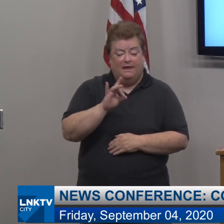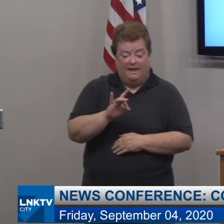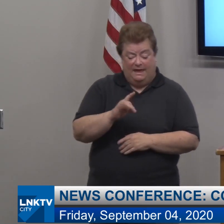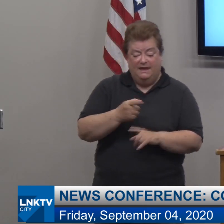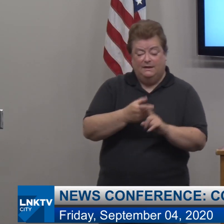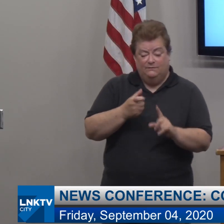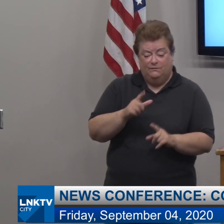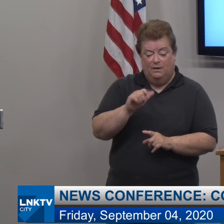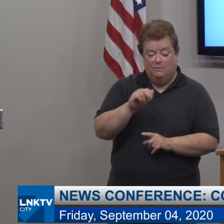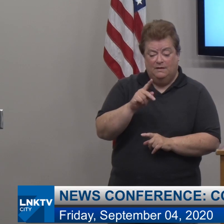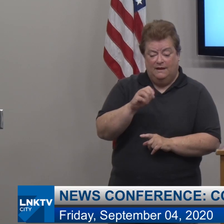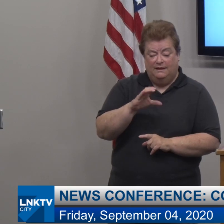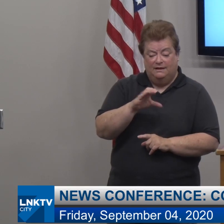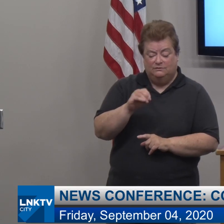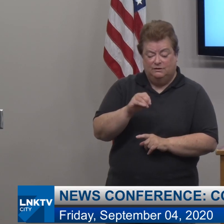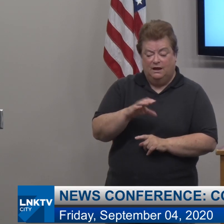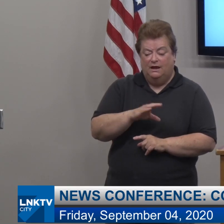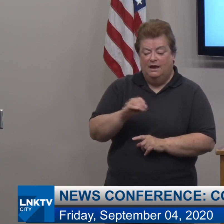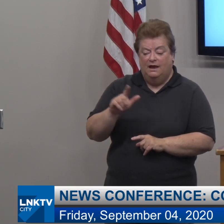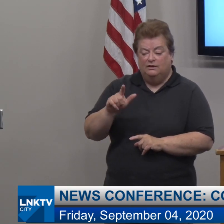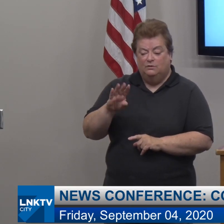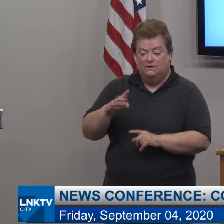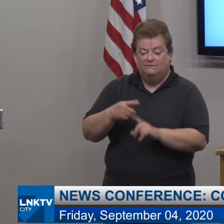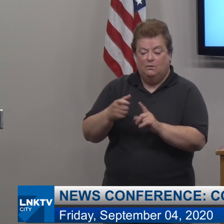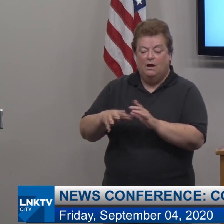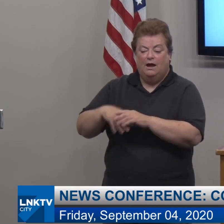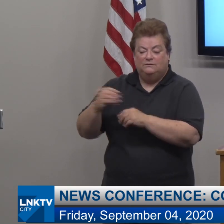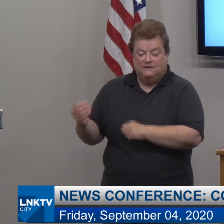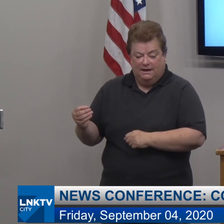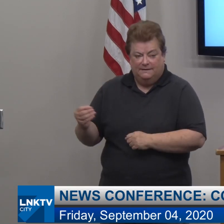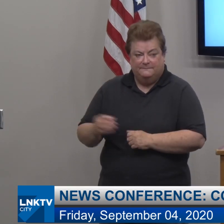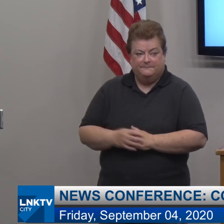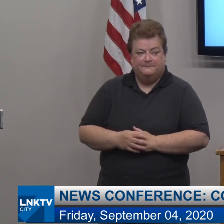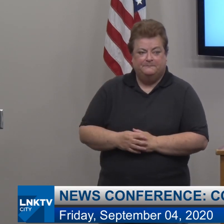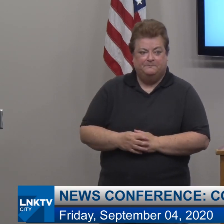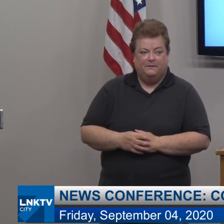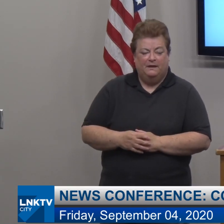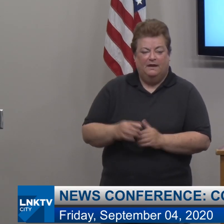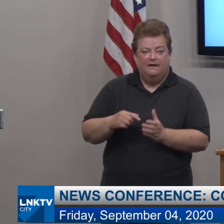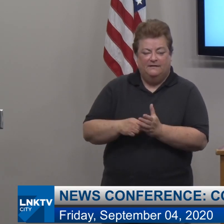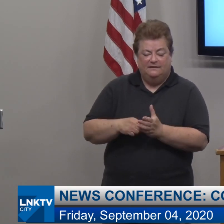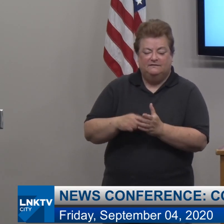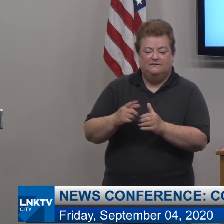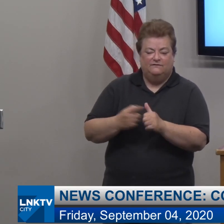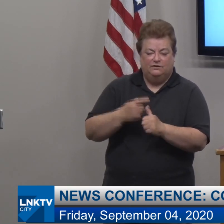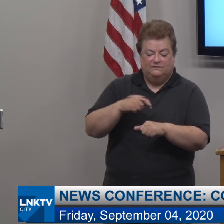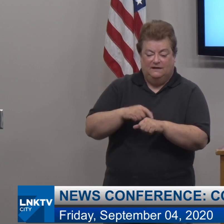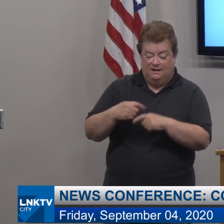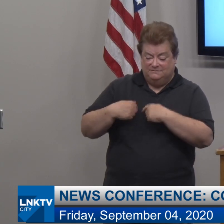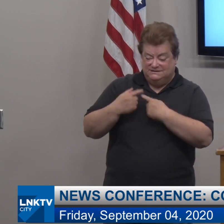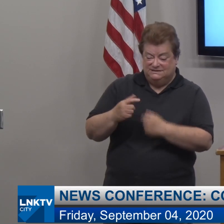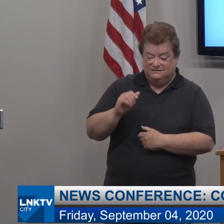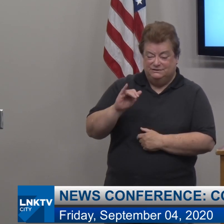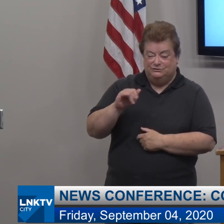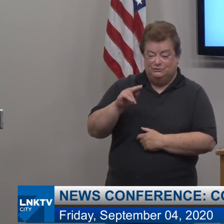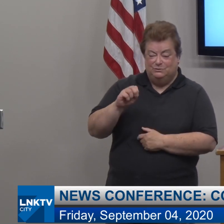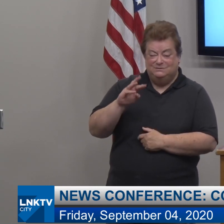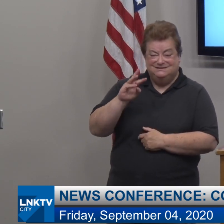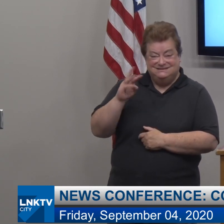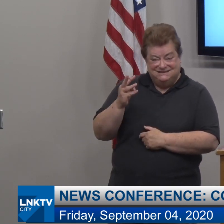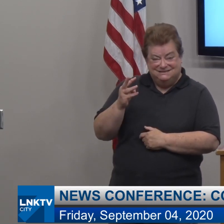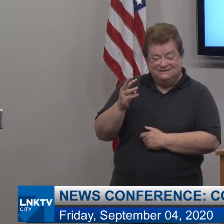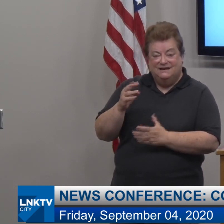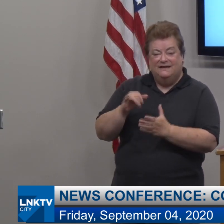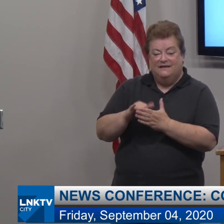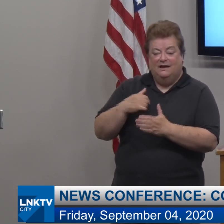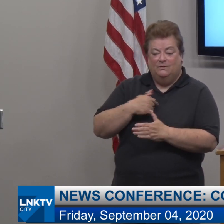from Lancaster County and 24 are from other communities. This is the first time since June 6th that we have had